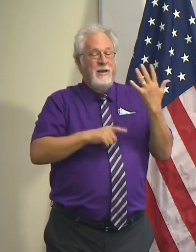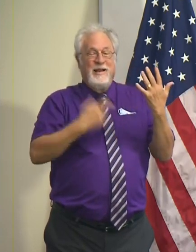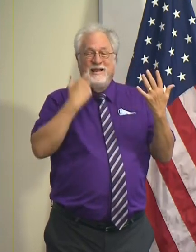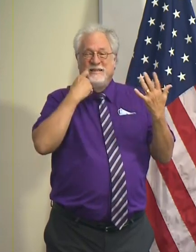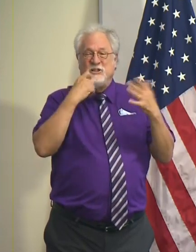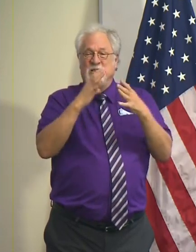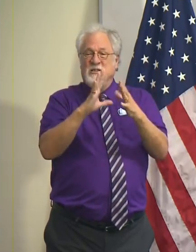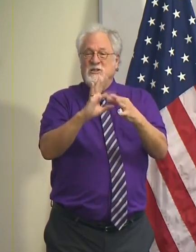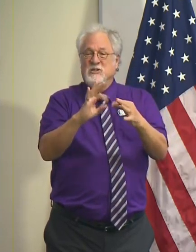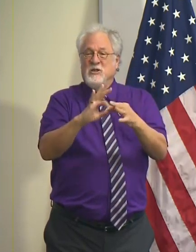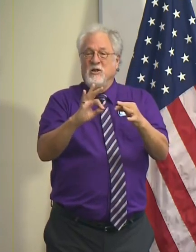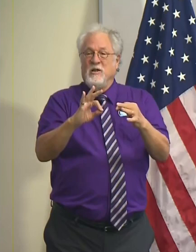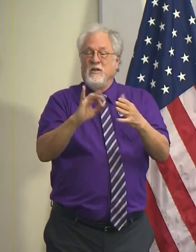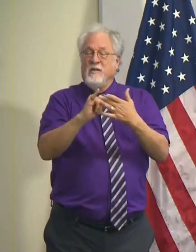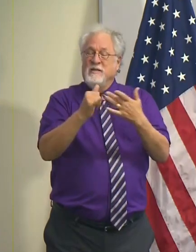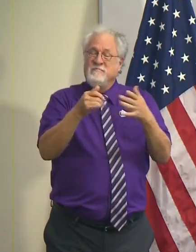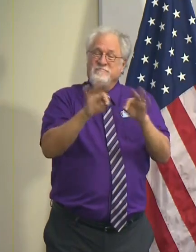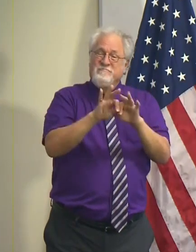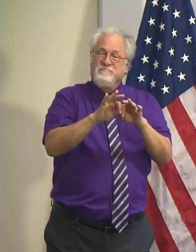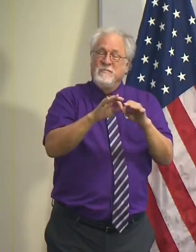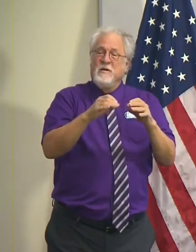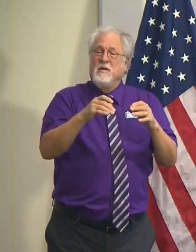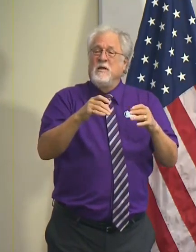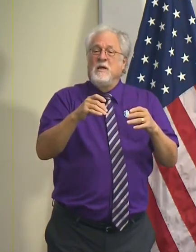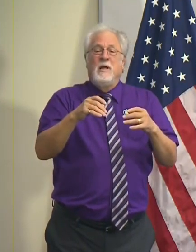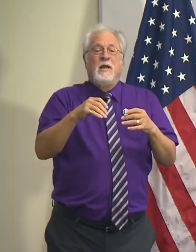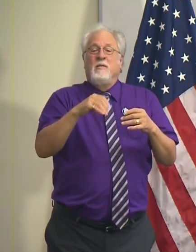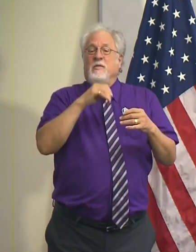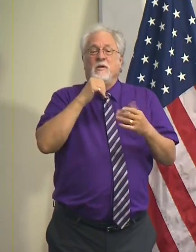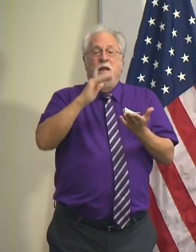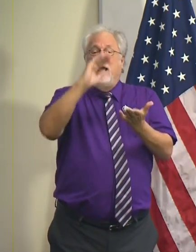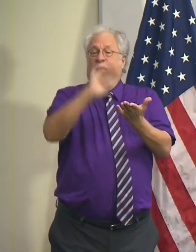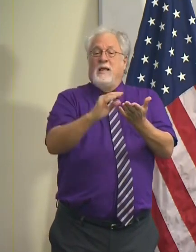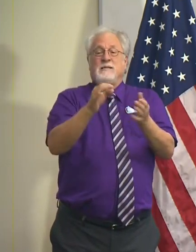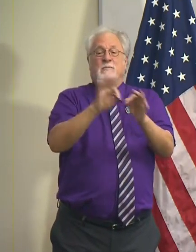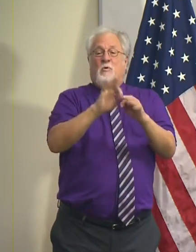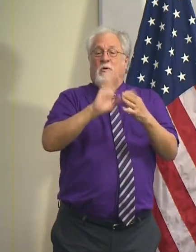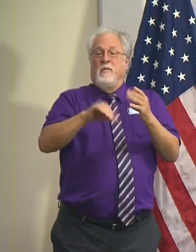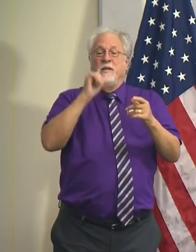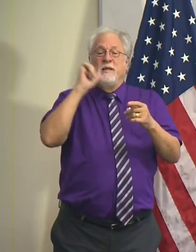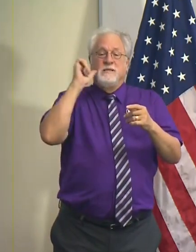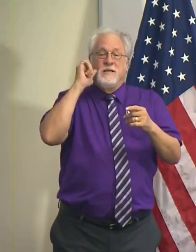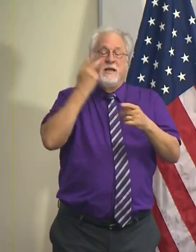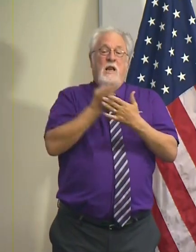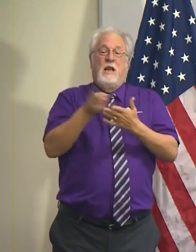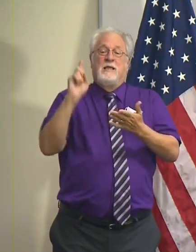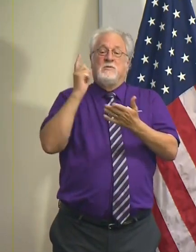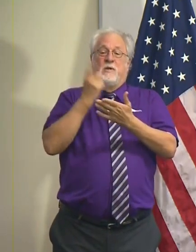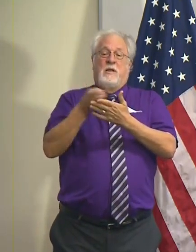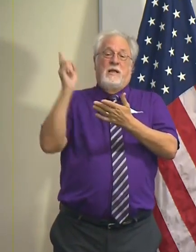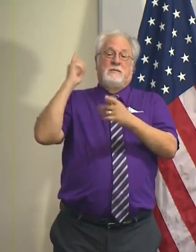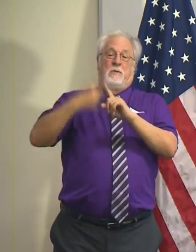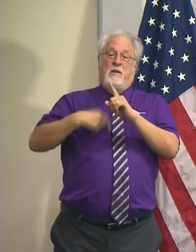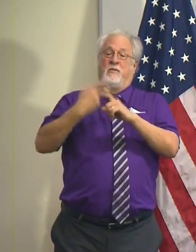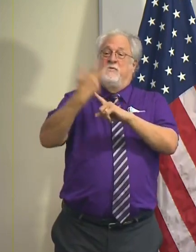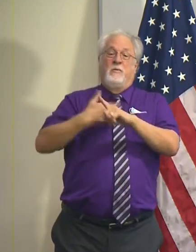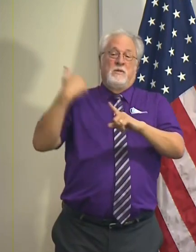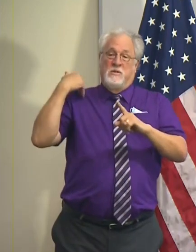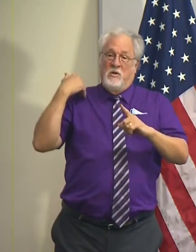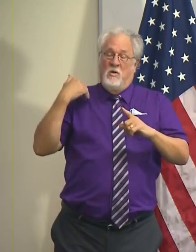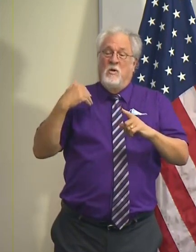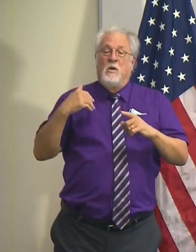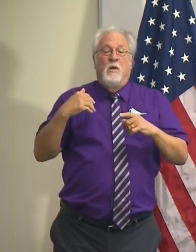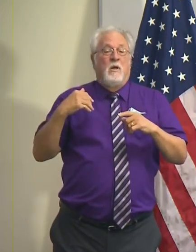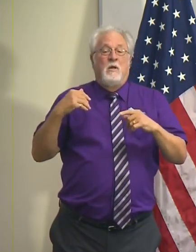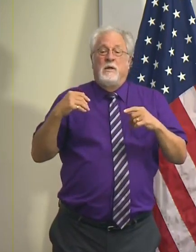just talked about that remain critically important and no less important than they were yesterday or last week or last month or 3 months ago,